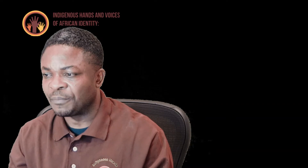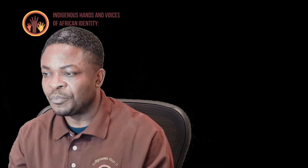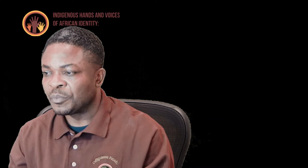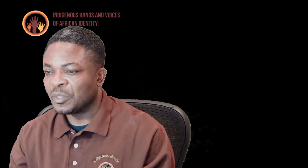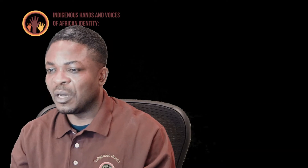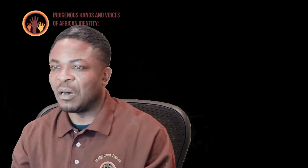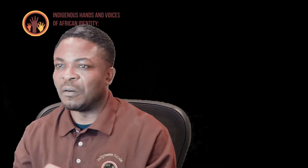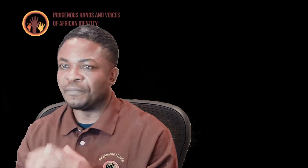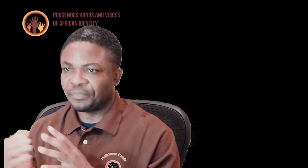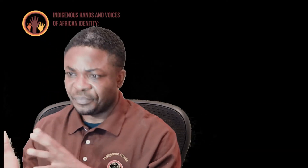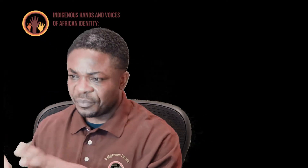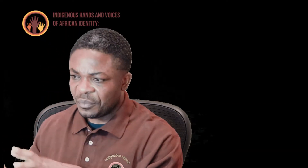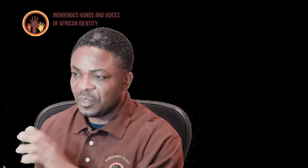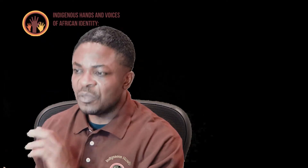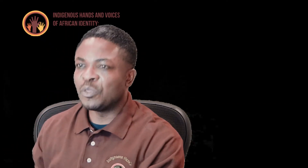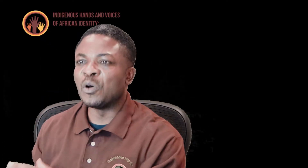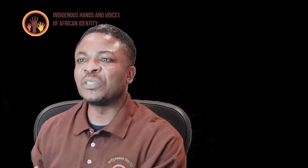that